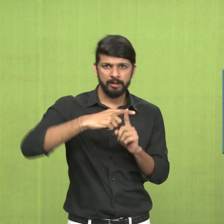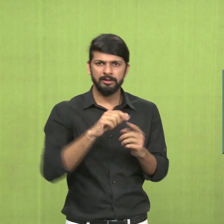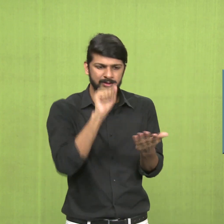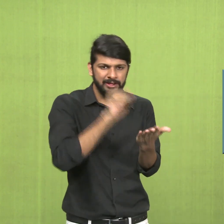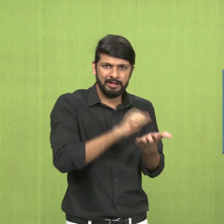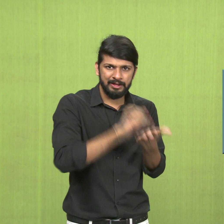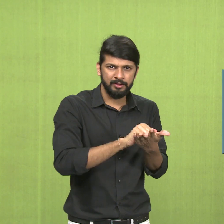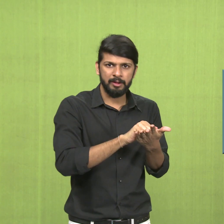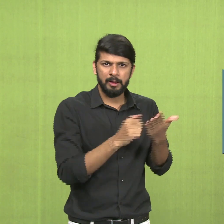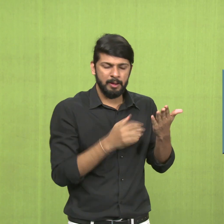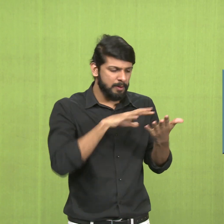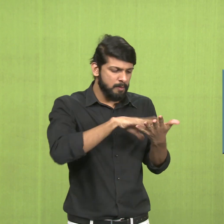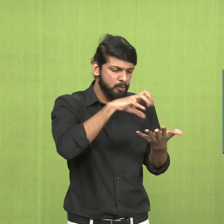and Printing,